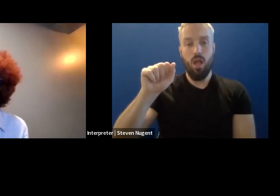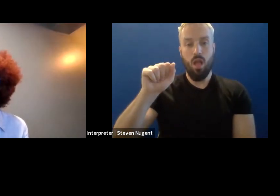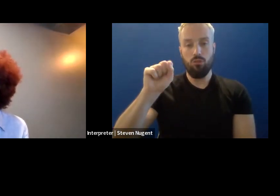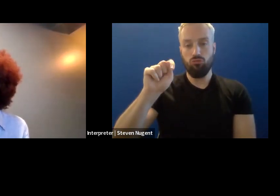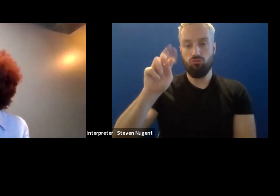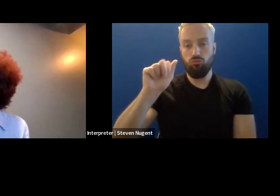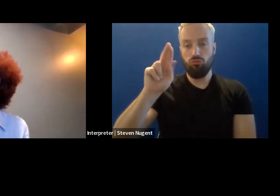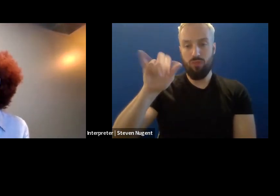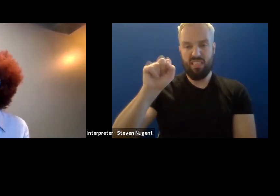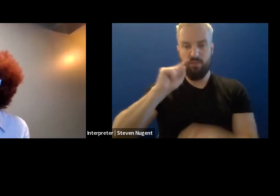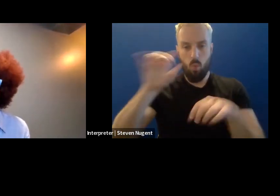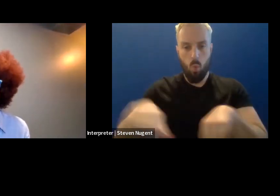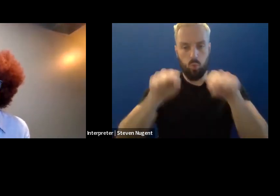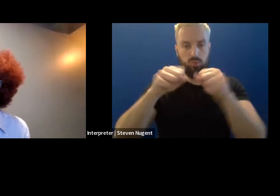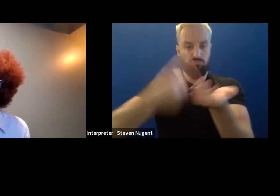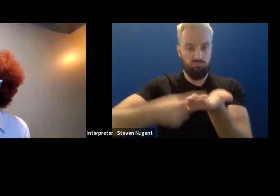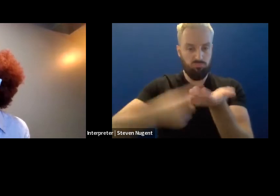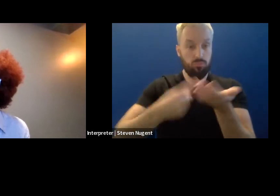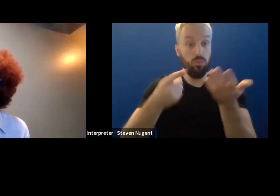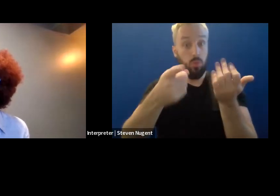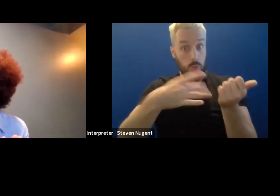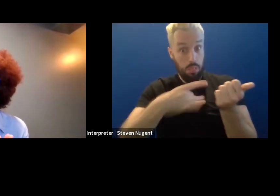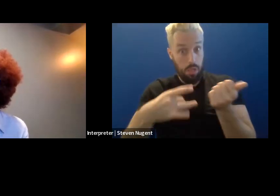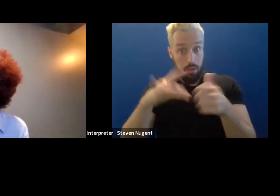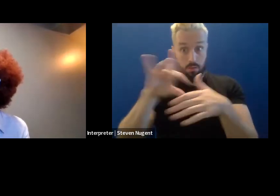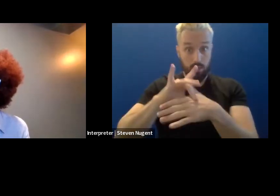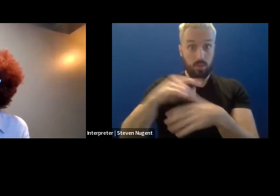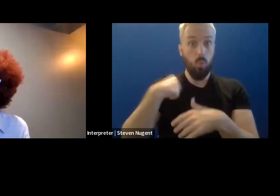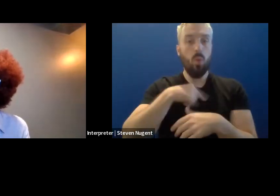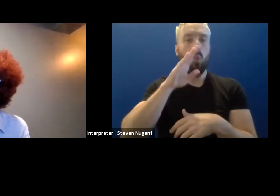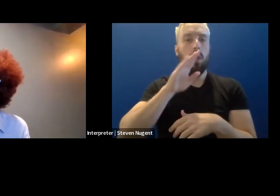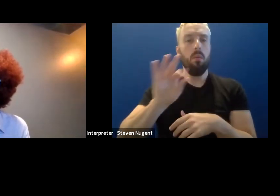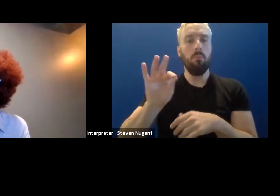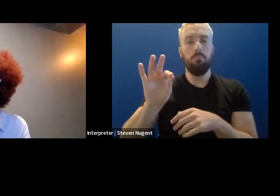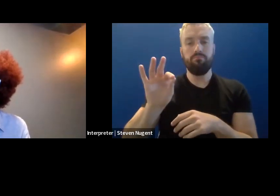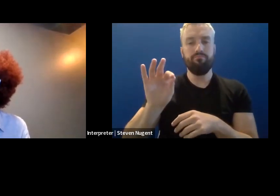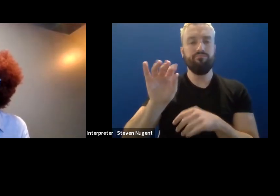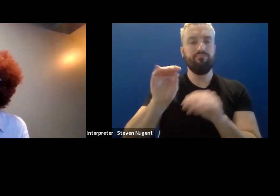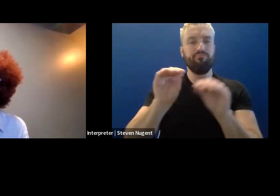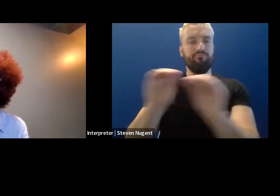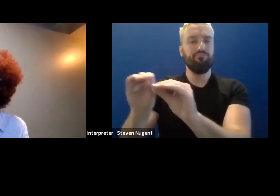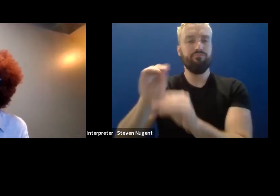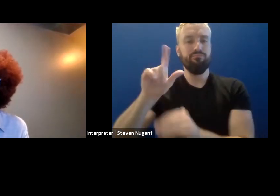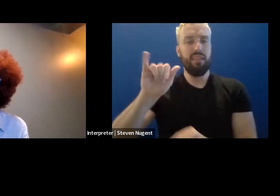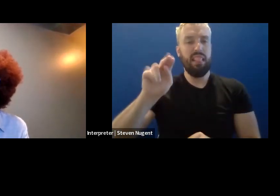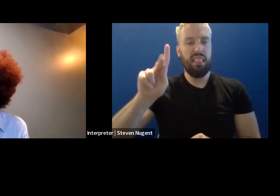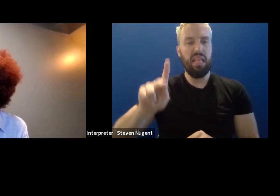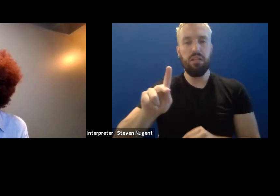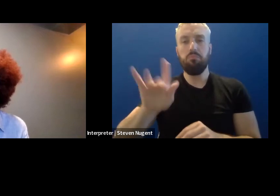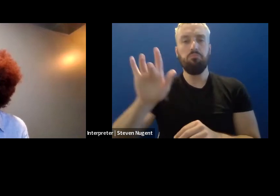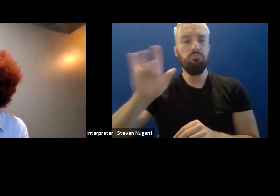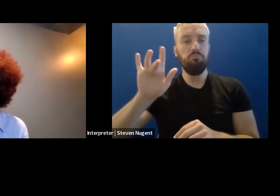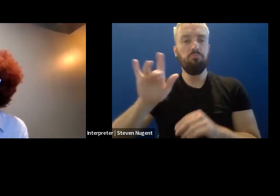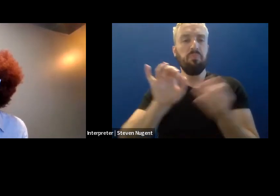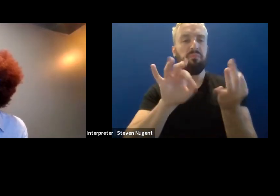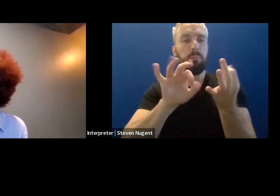discussion. We want to know if you like the content. We're going to drop a link in the chat for feedback. That's on its way. And Emily